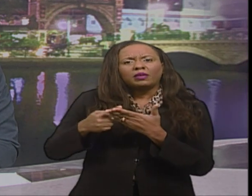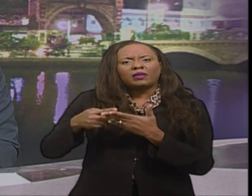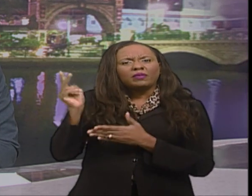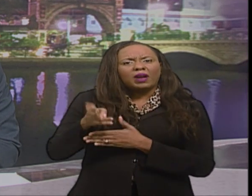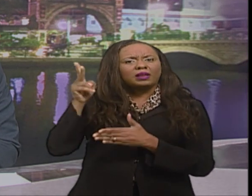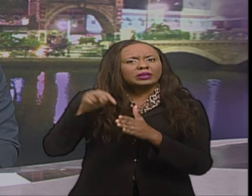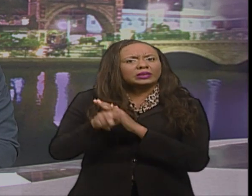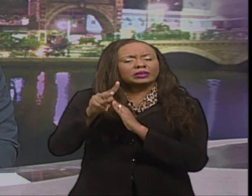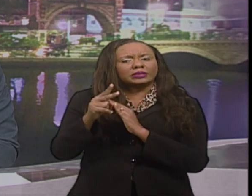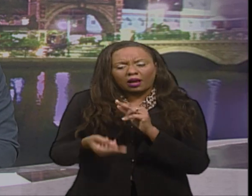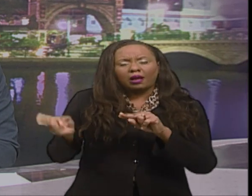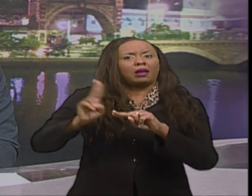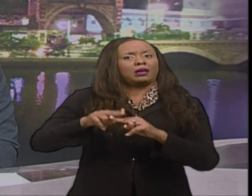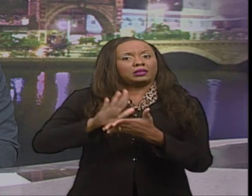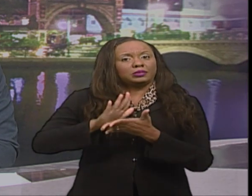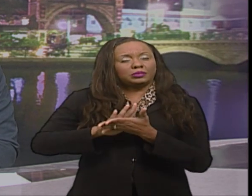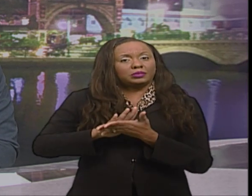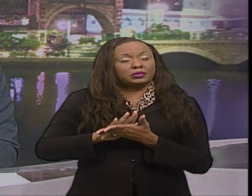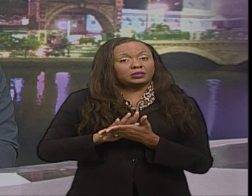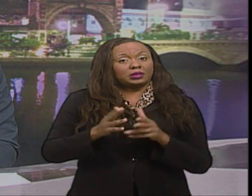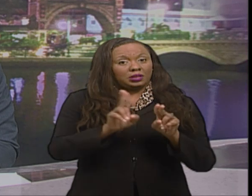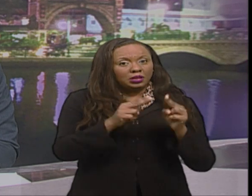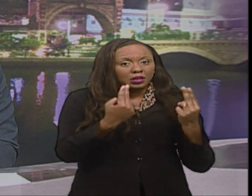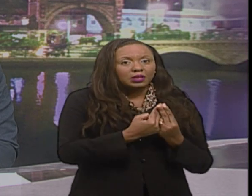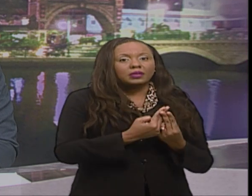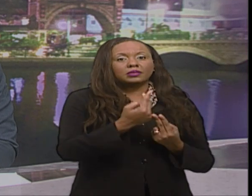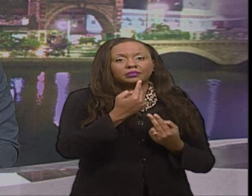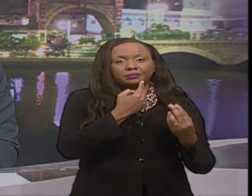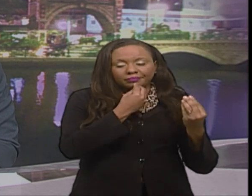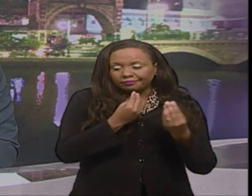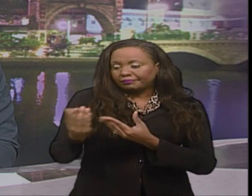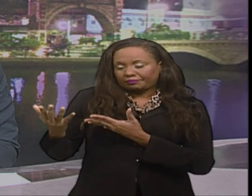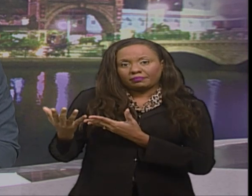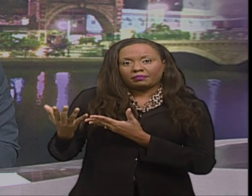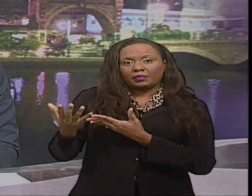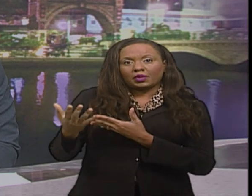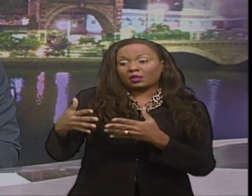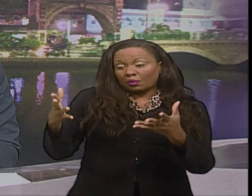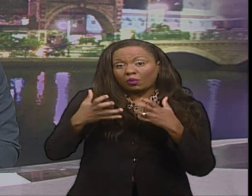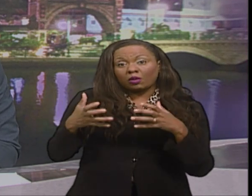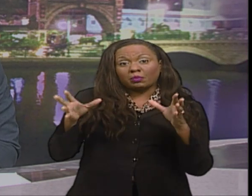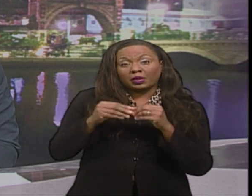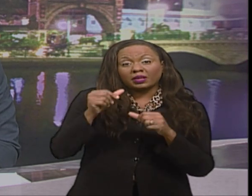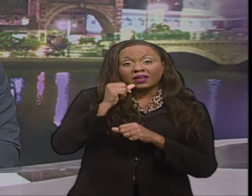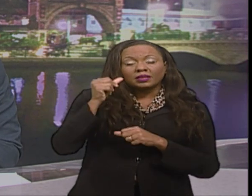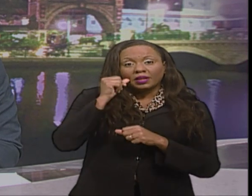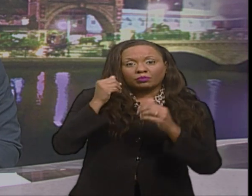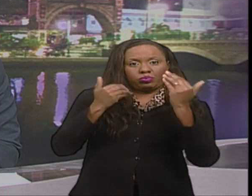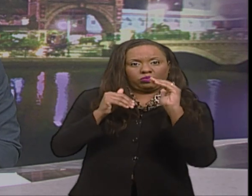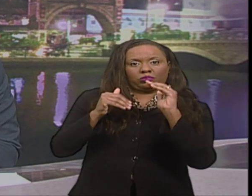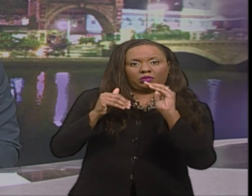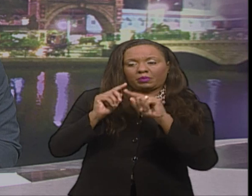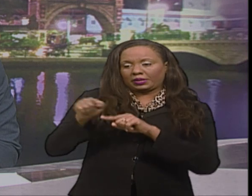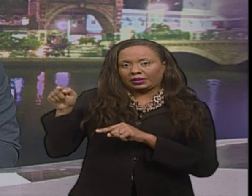schools. The BSTU had issued an ultimatum to the ministry to meet with them yesterday to discuss the matter. The